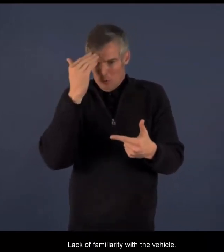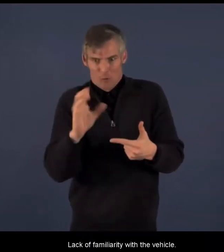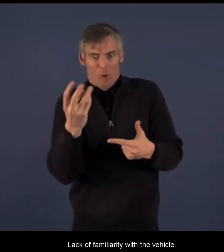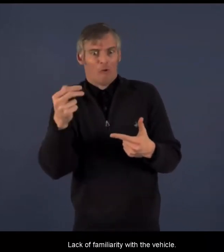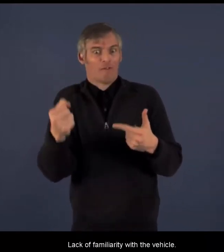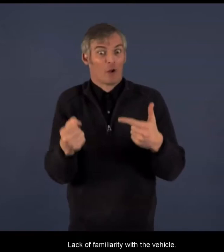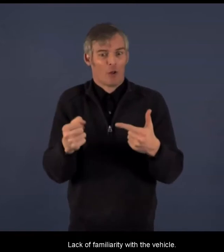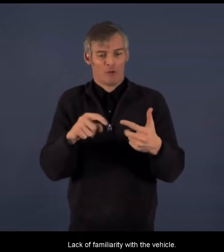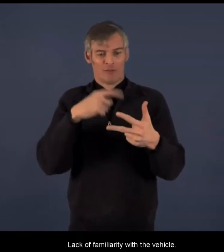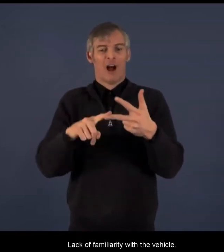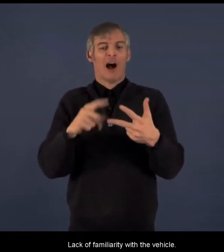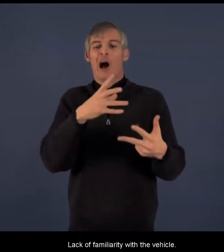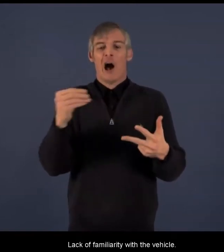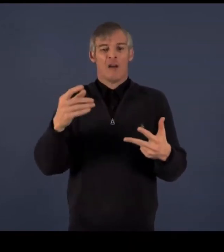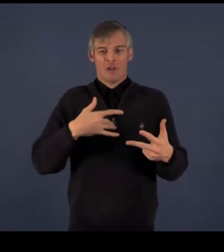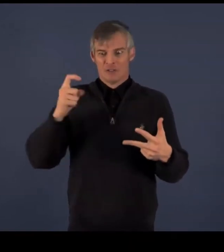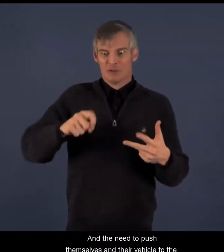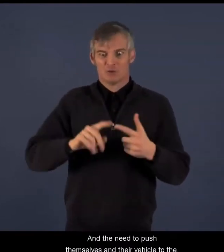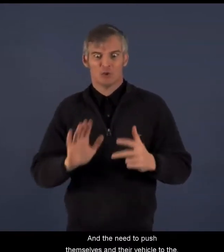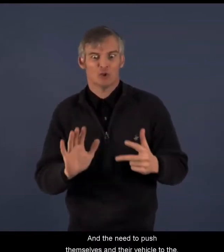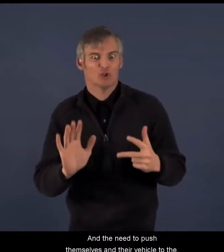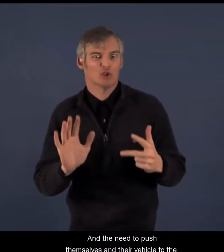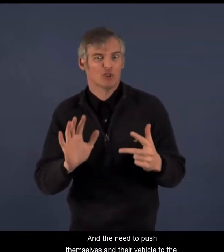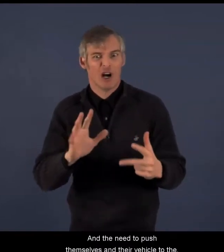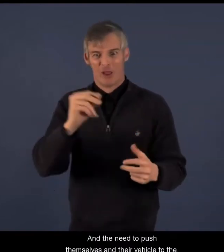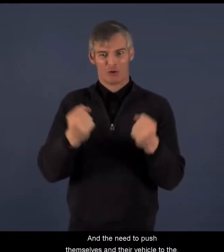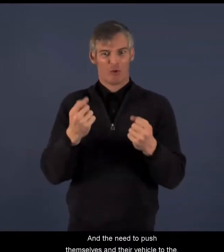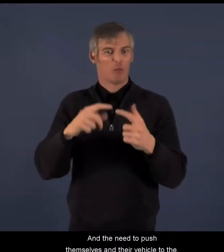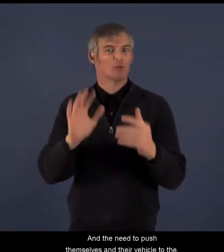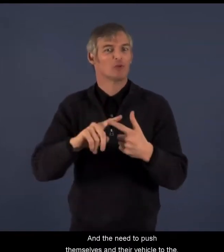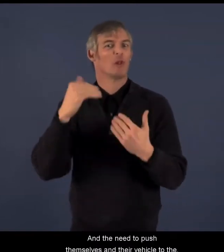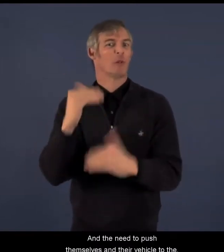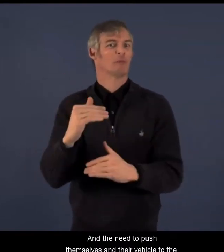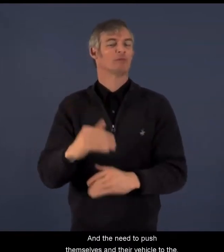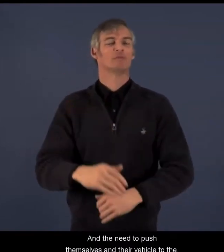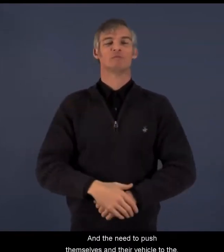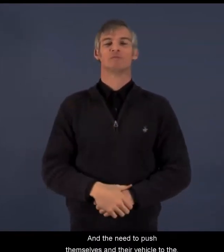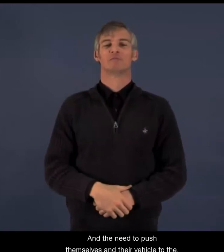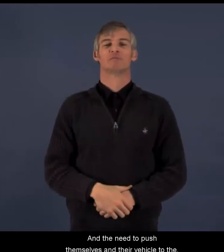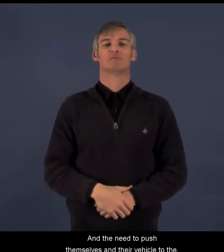of familiarity with the vehicle, and their need to push themselves and their vehicle to the limit.